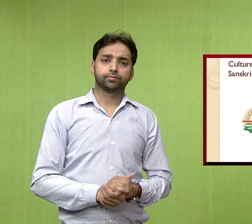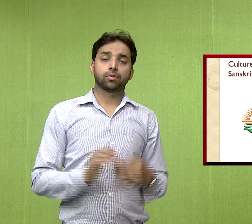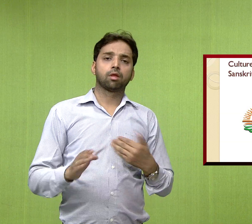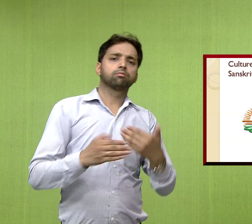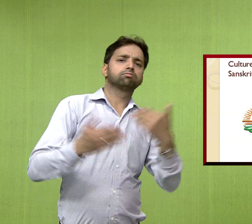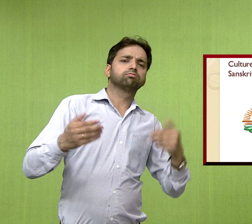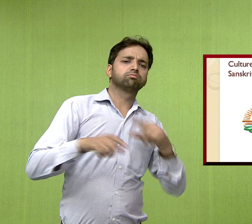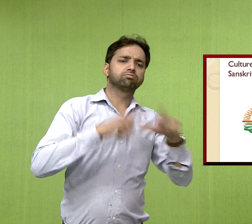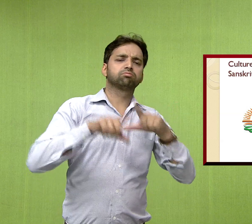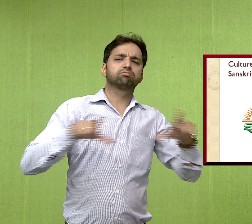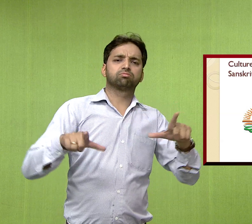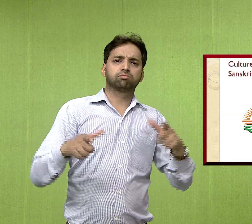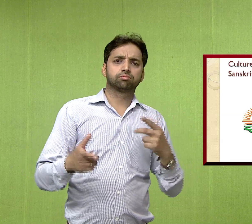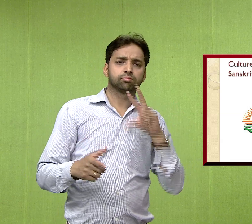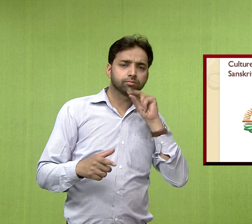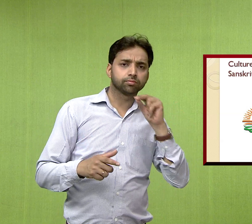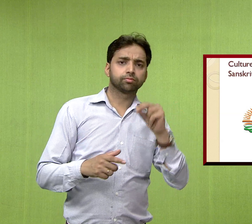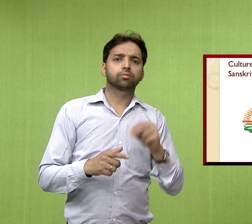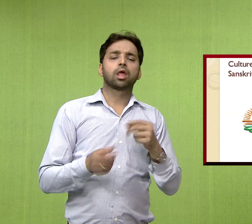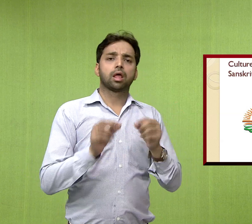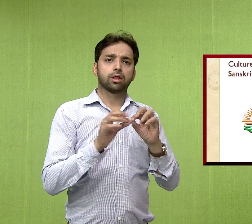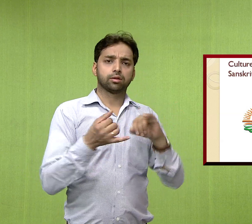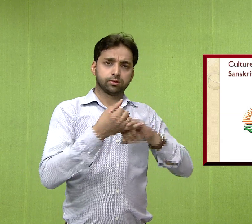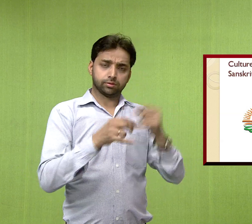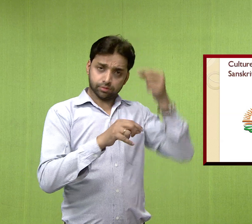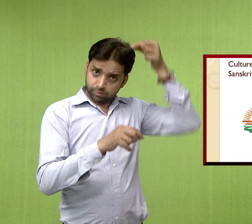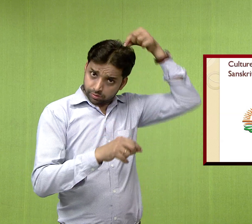these different languages becomes their Sanskrit, their culture.